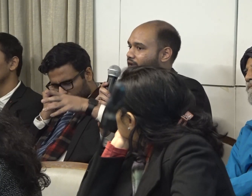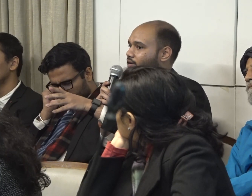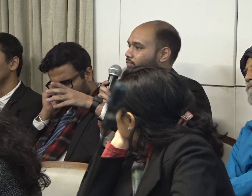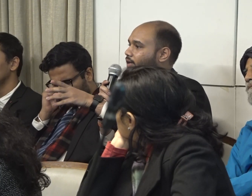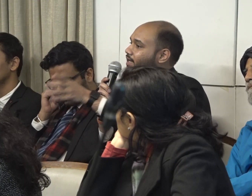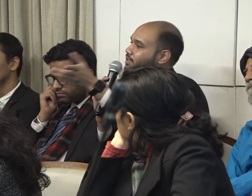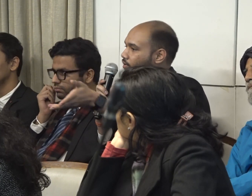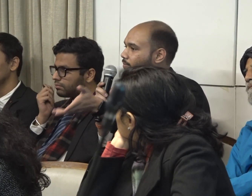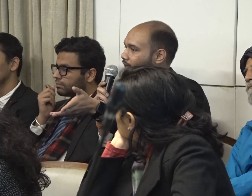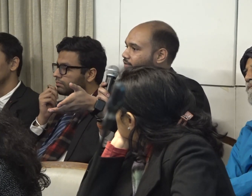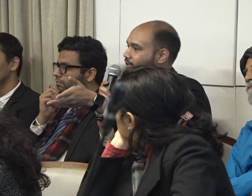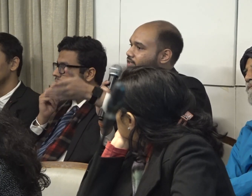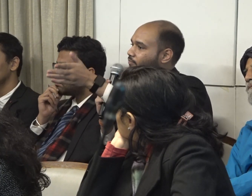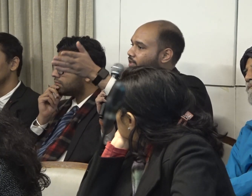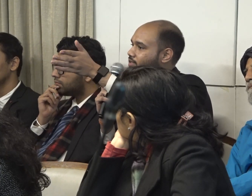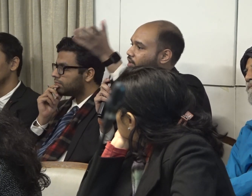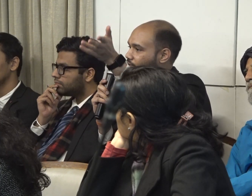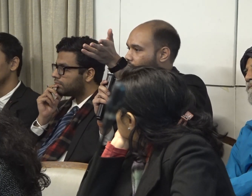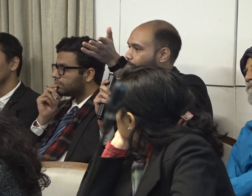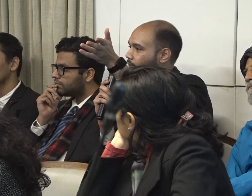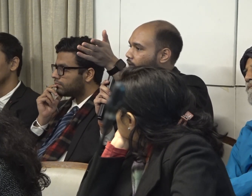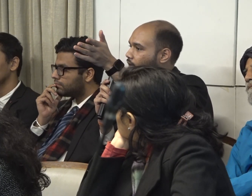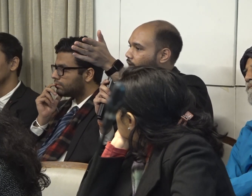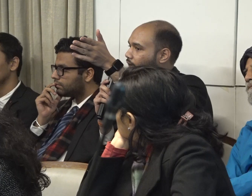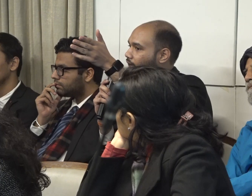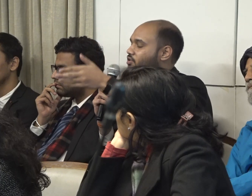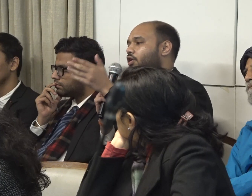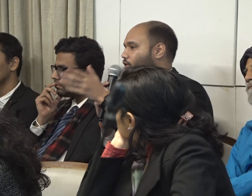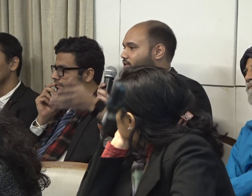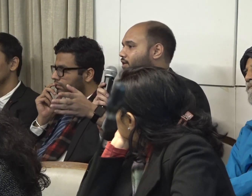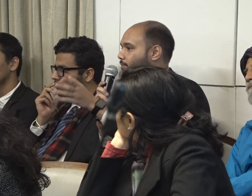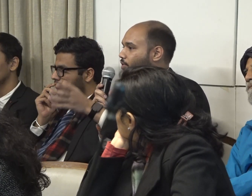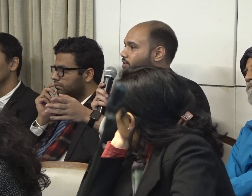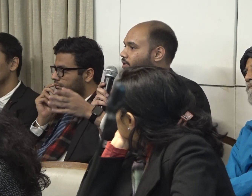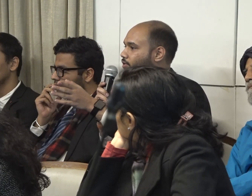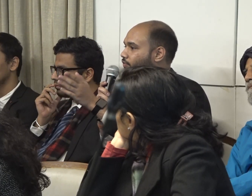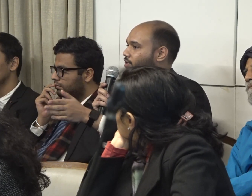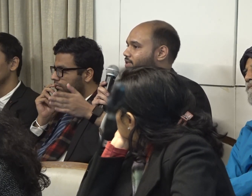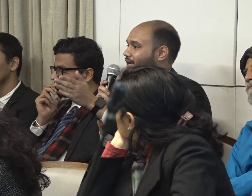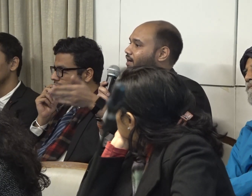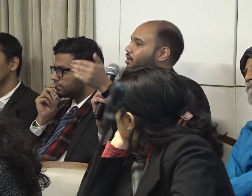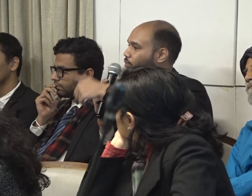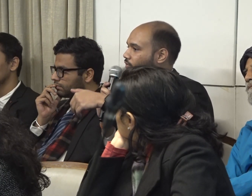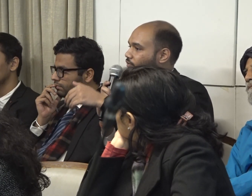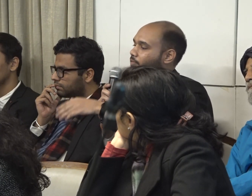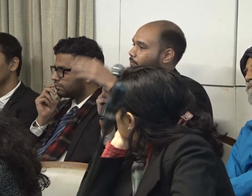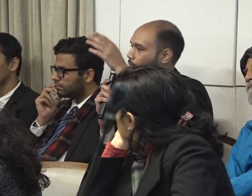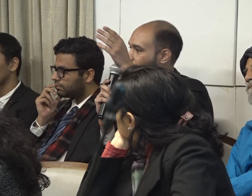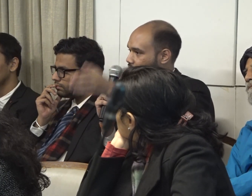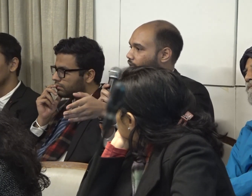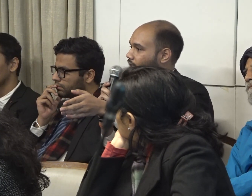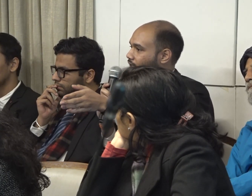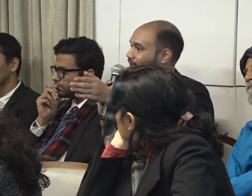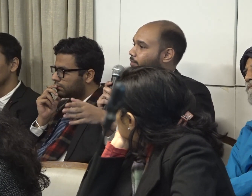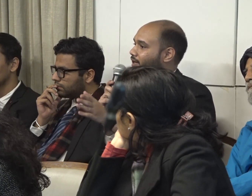situation where, let's say on a battlefield, someone is suffering, it's not logistically possible to first get an approval from the